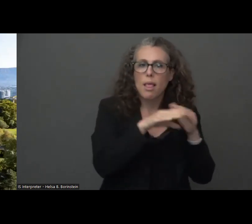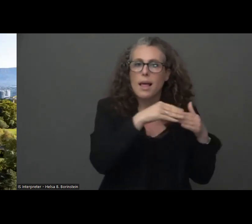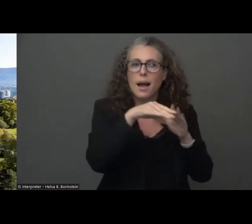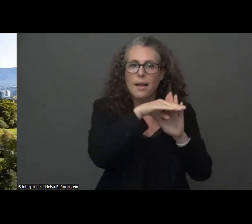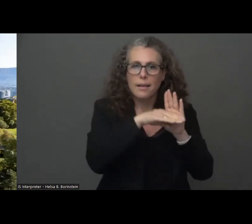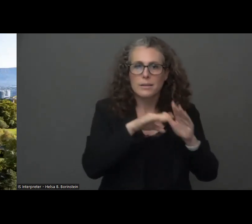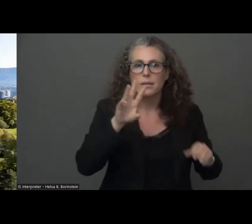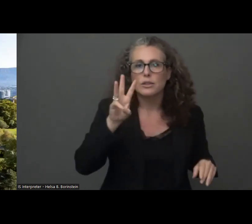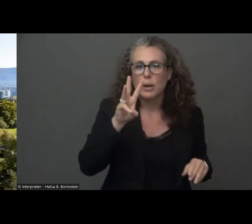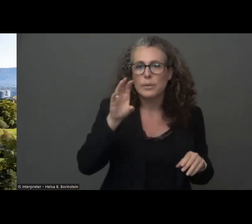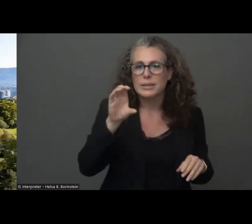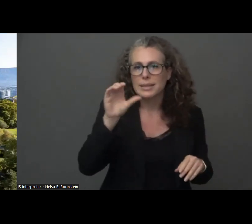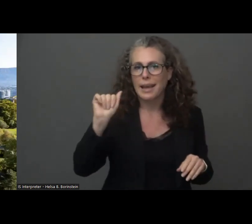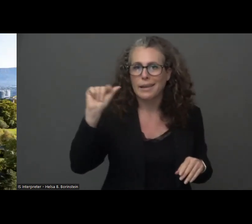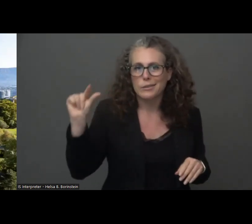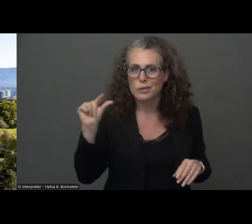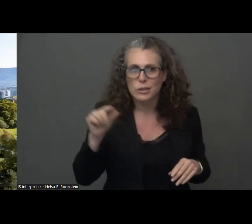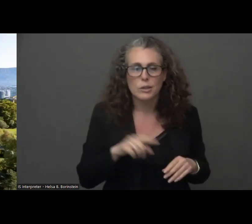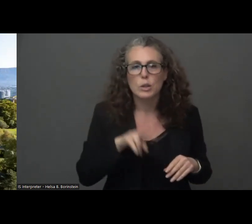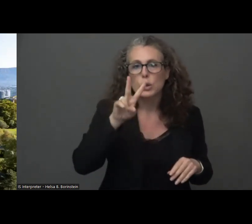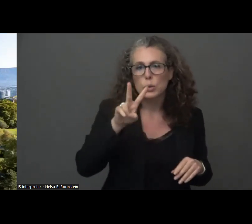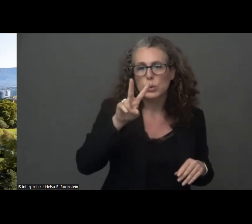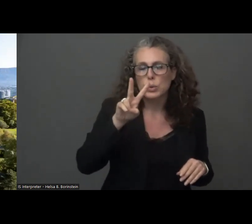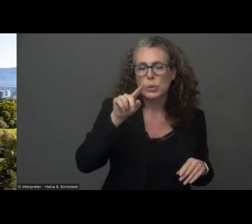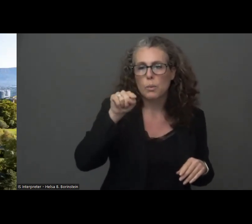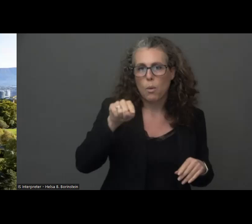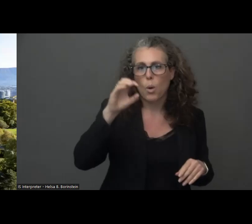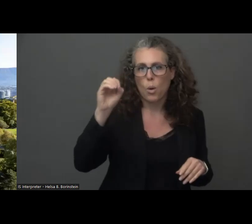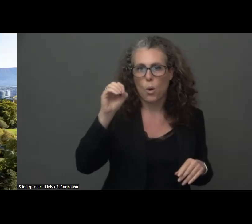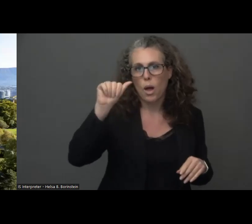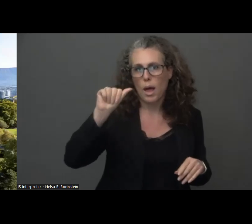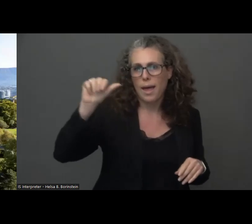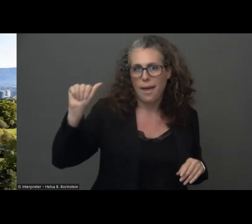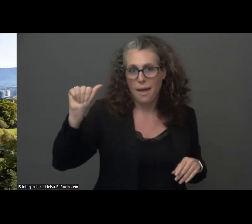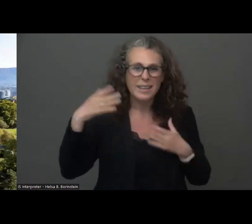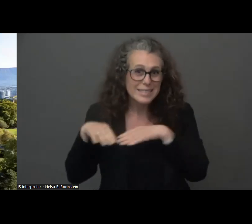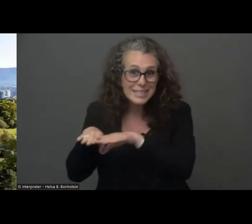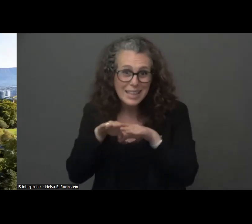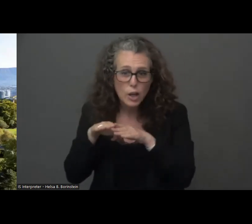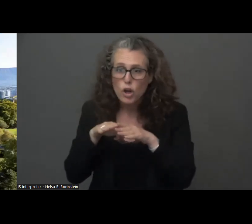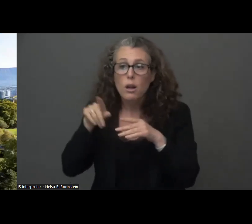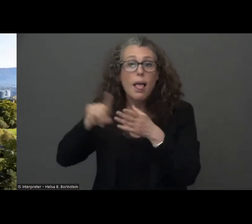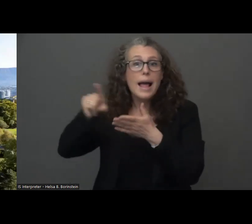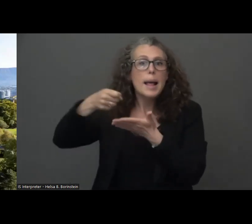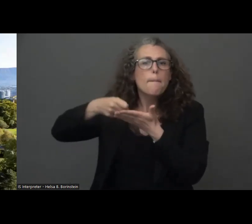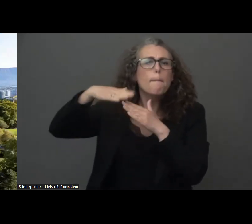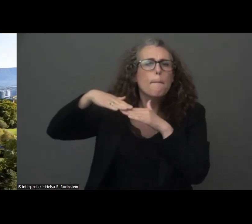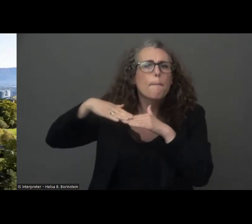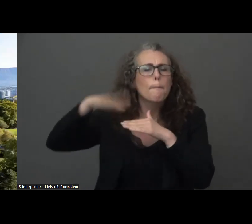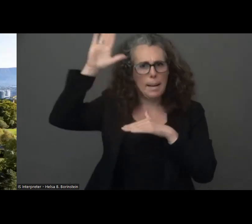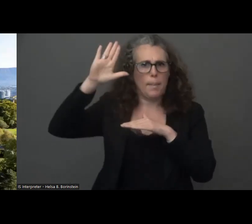WCAG. There's the 2.0 AA standard. And this type of compliance could be a minimum standard that you describe as a